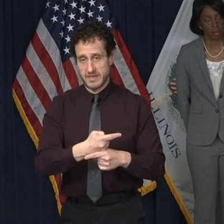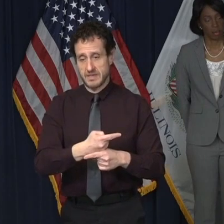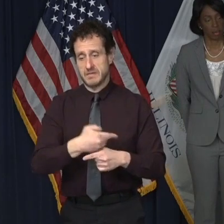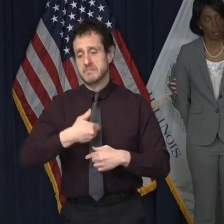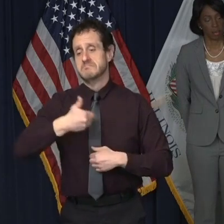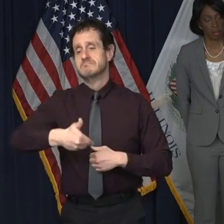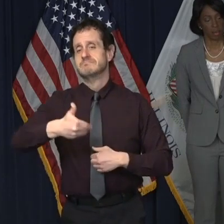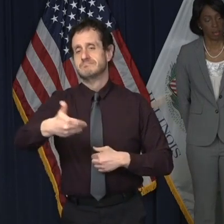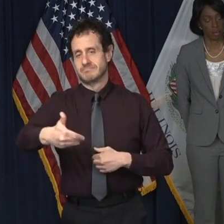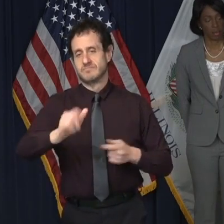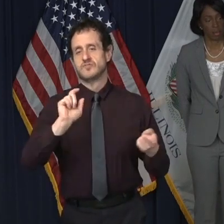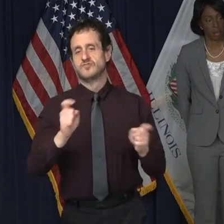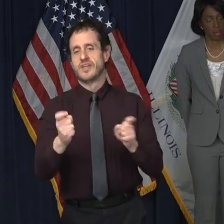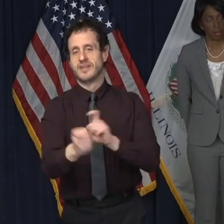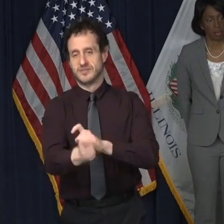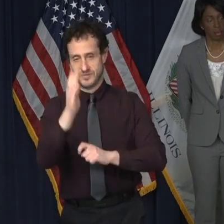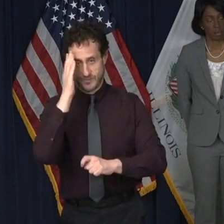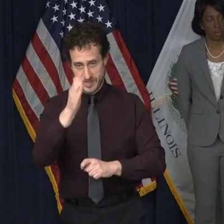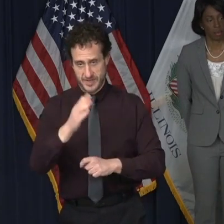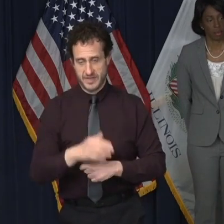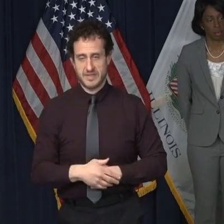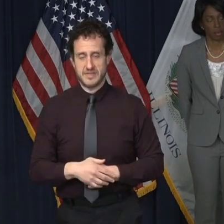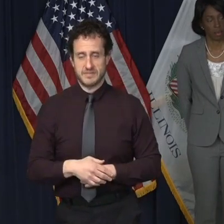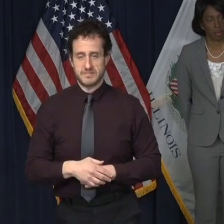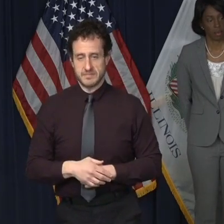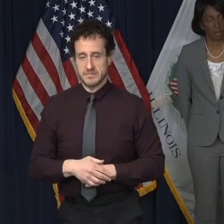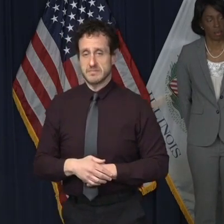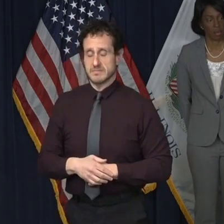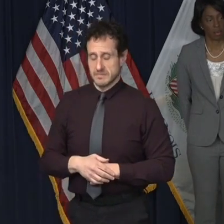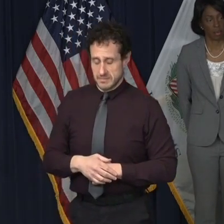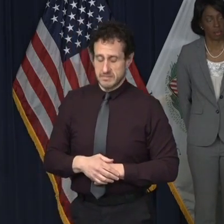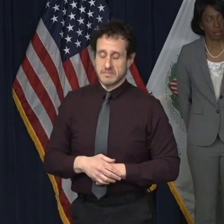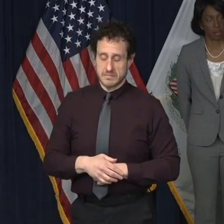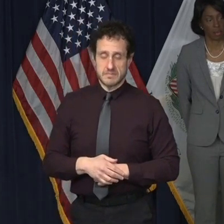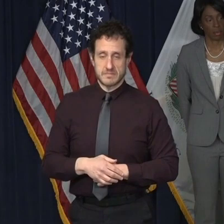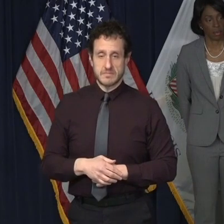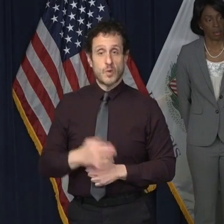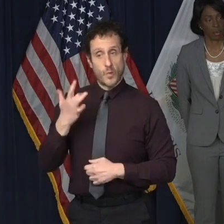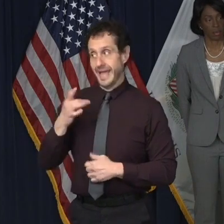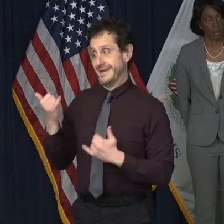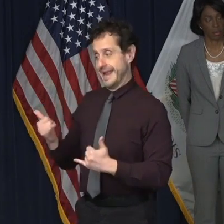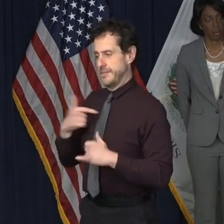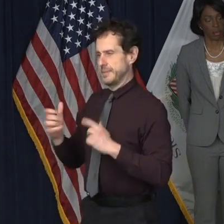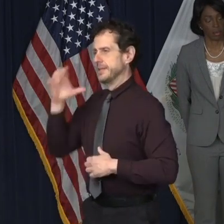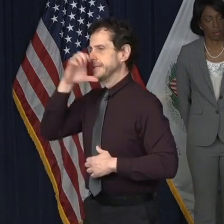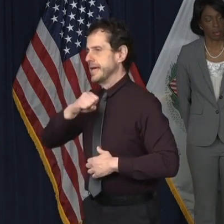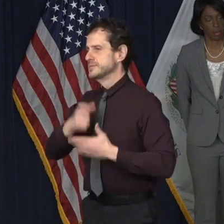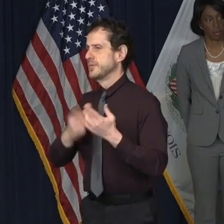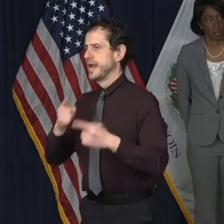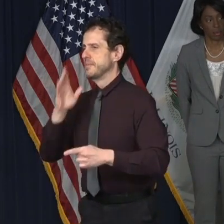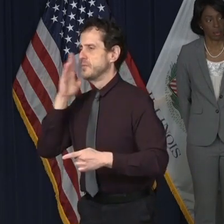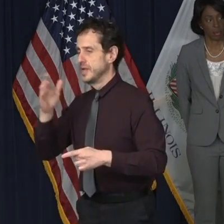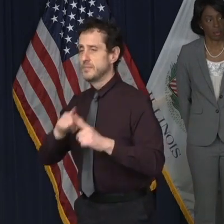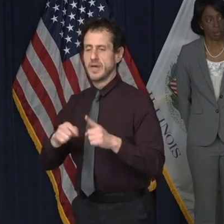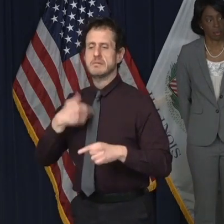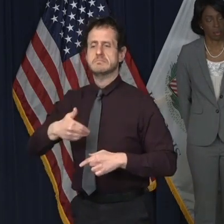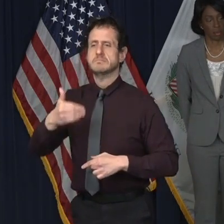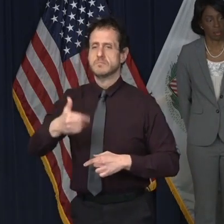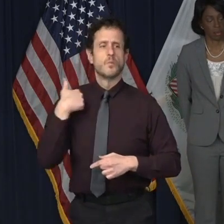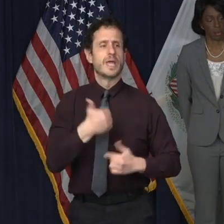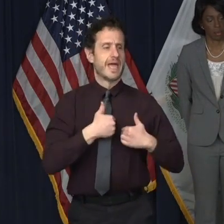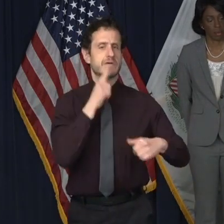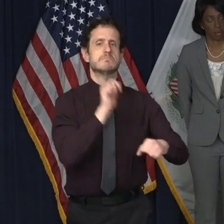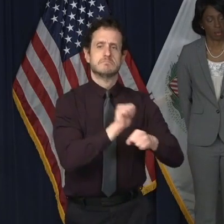coming days as projected numbers about those days are replaced with actual numbers. A model is